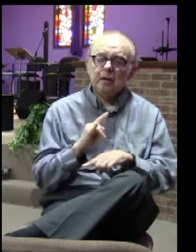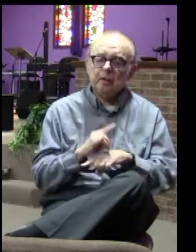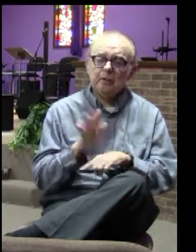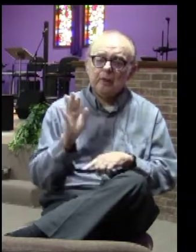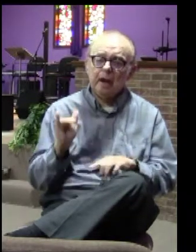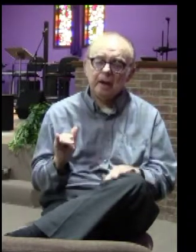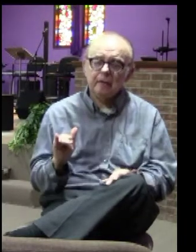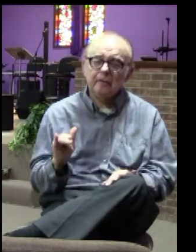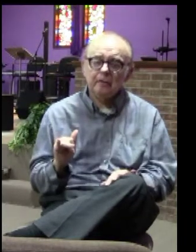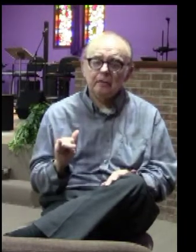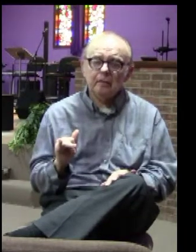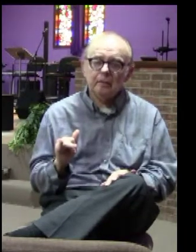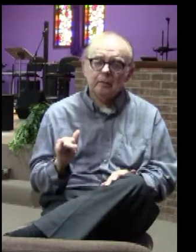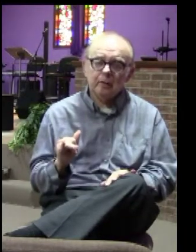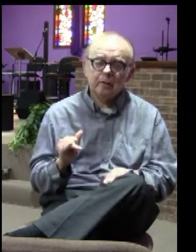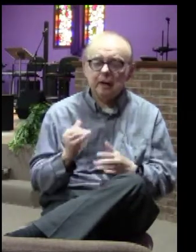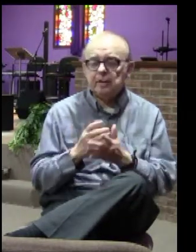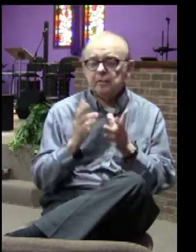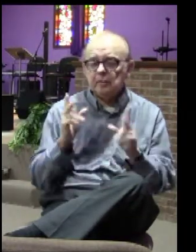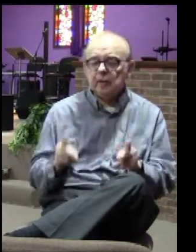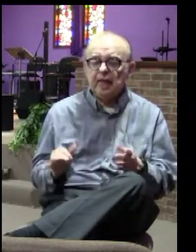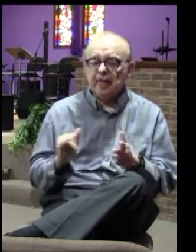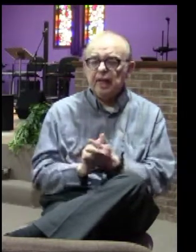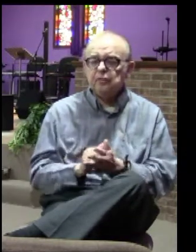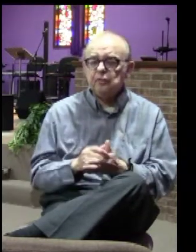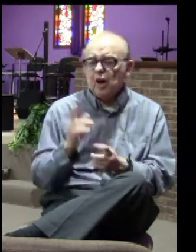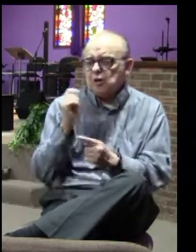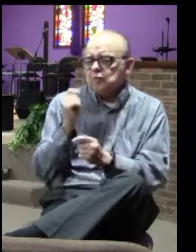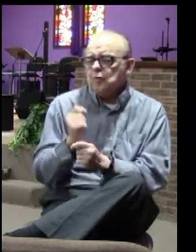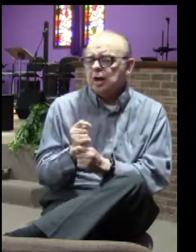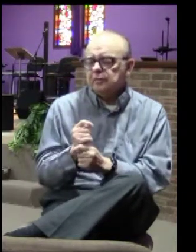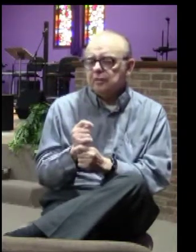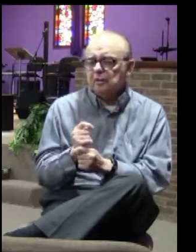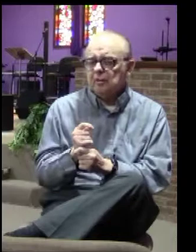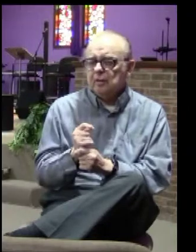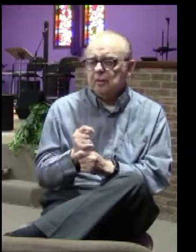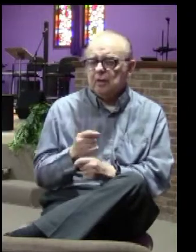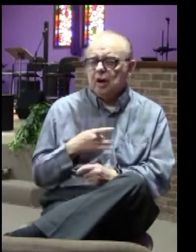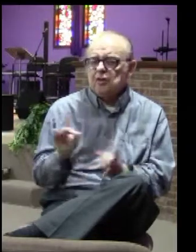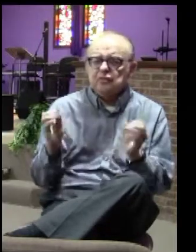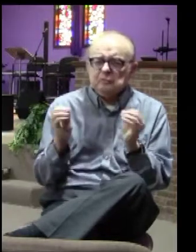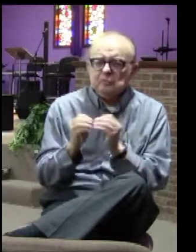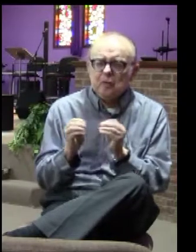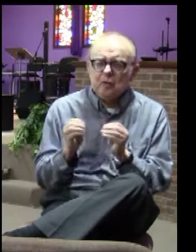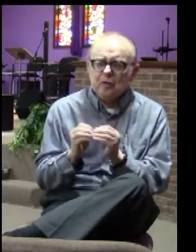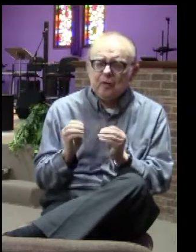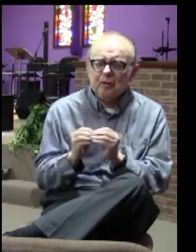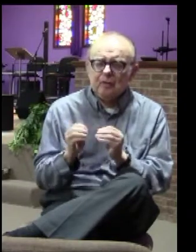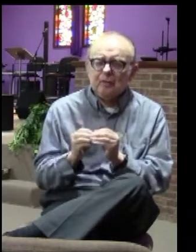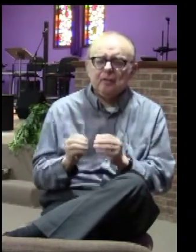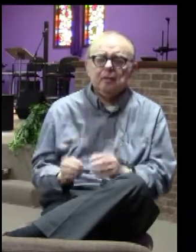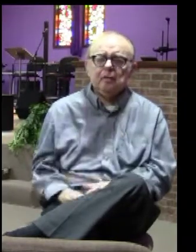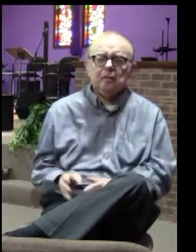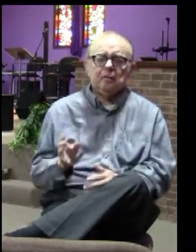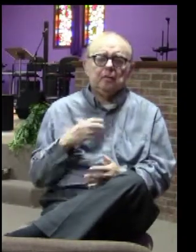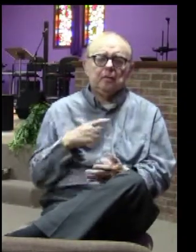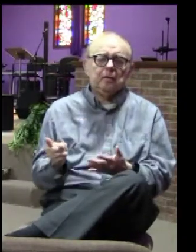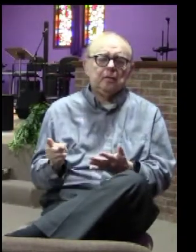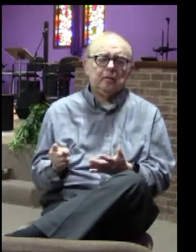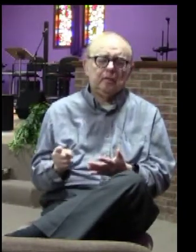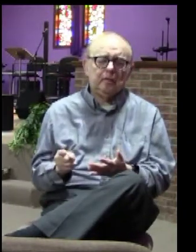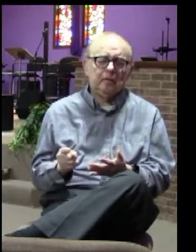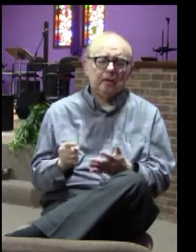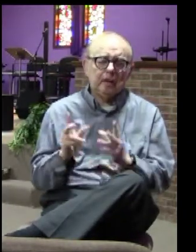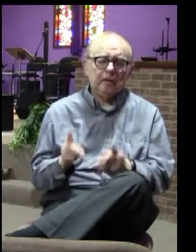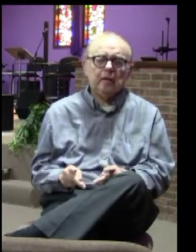by someone that you trust, it hurts worse. If it's just someone that